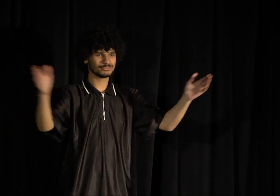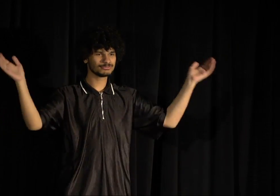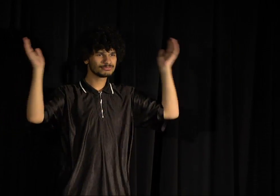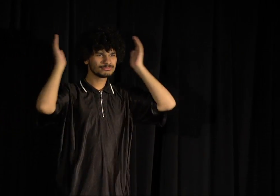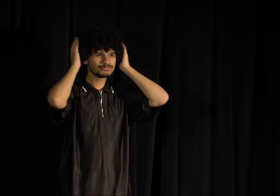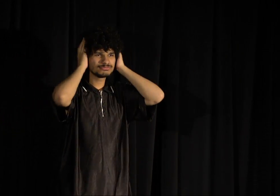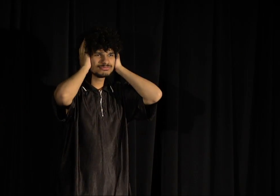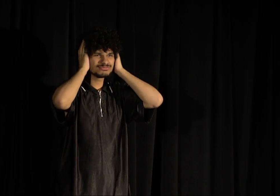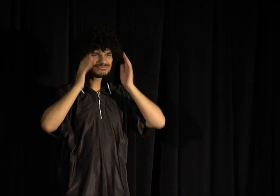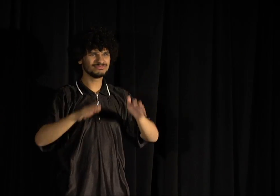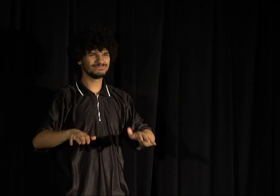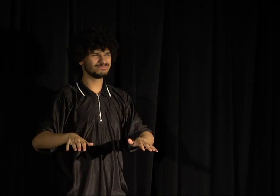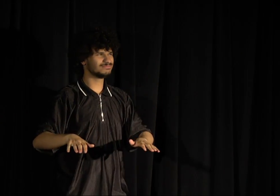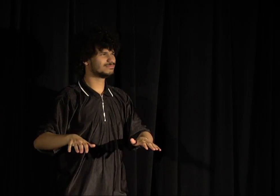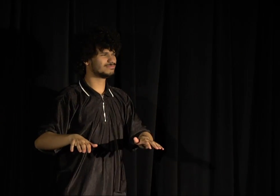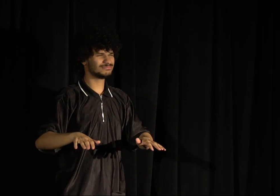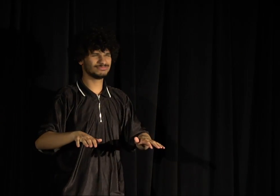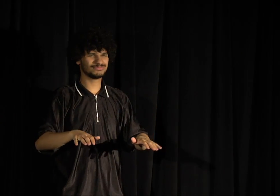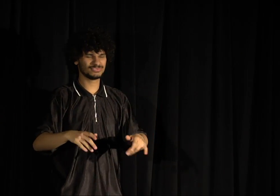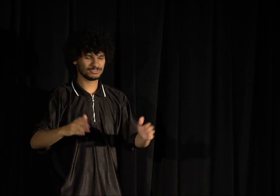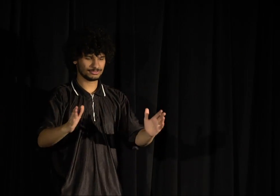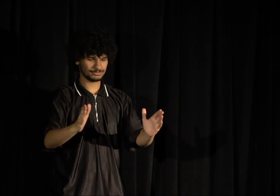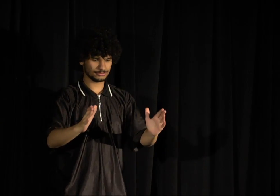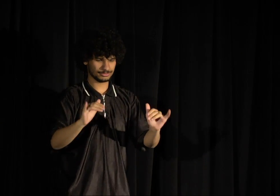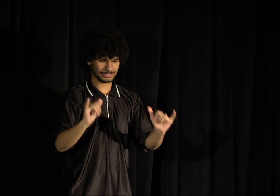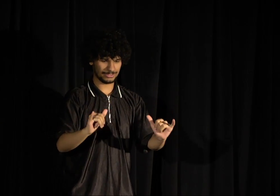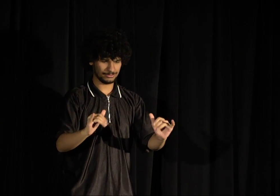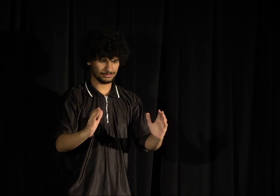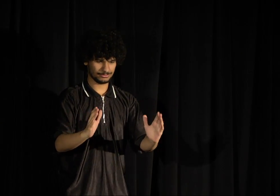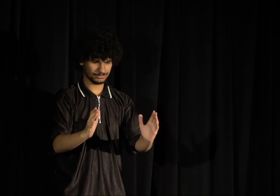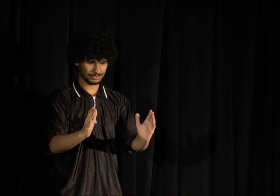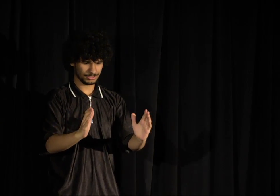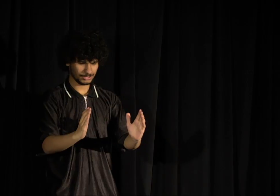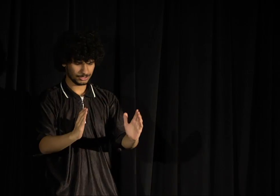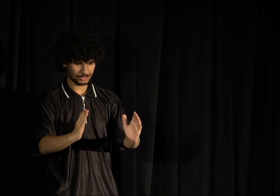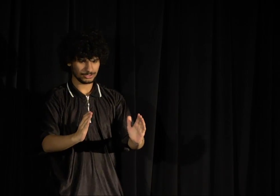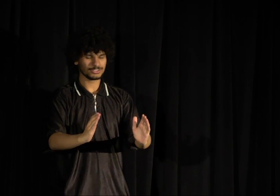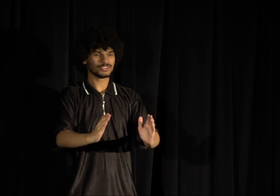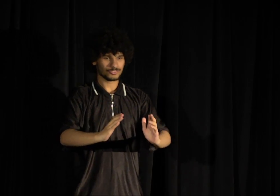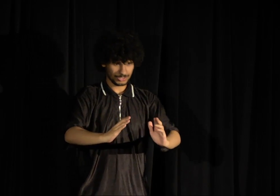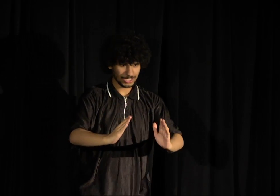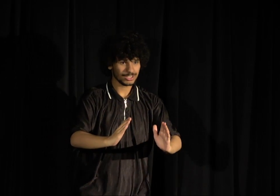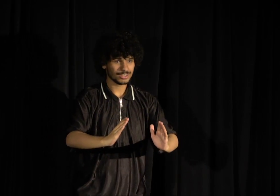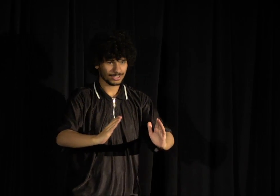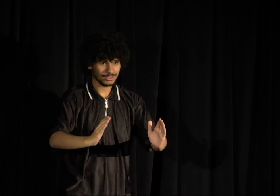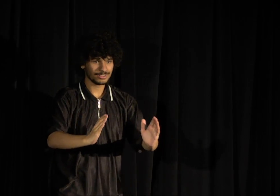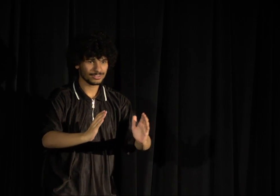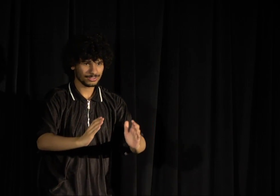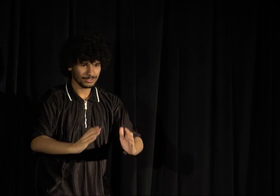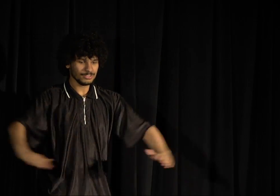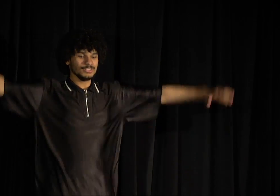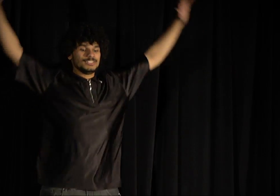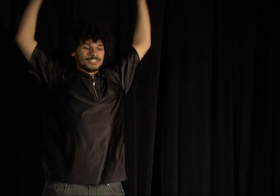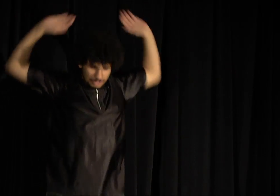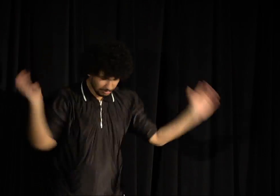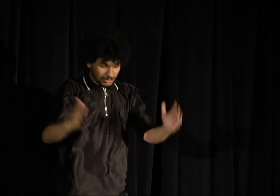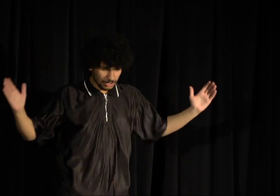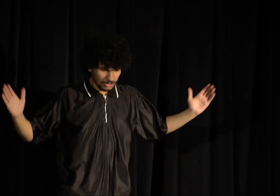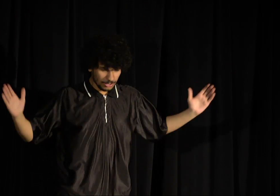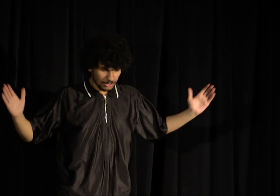man. He lays his hands on the hearing man's ears and says, okay, everybody, and